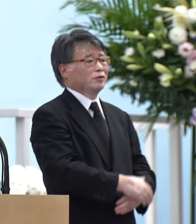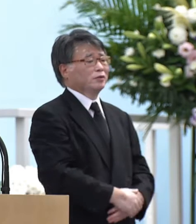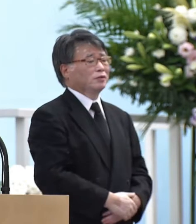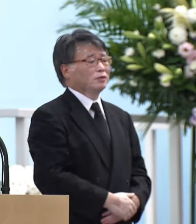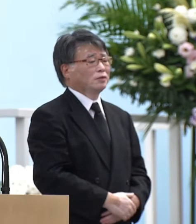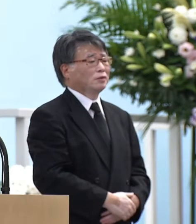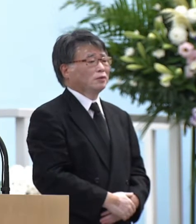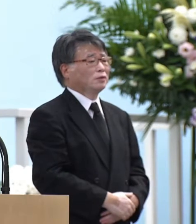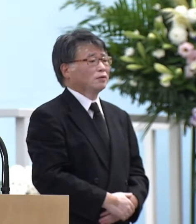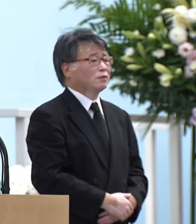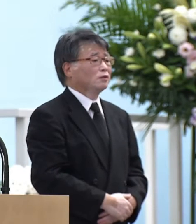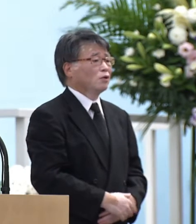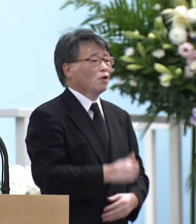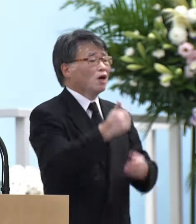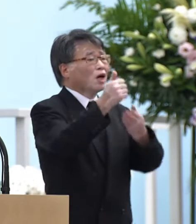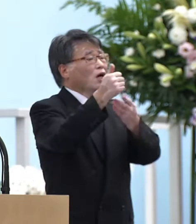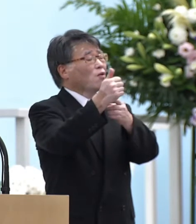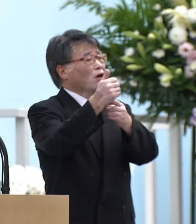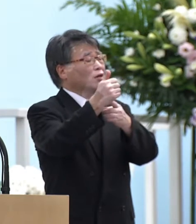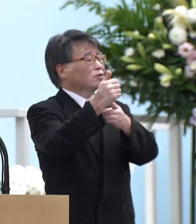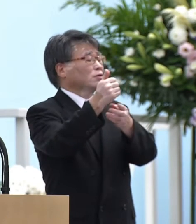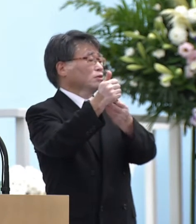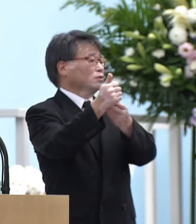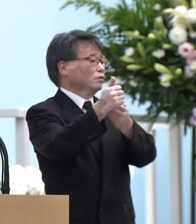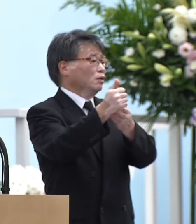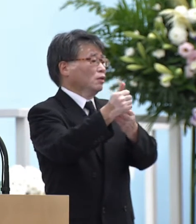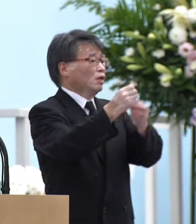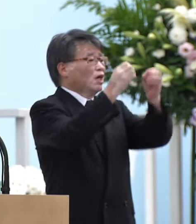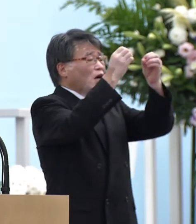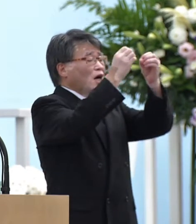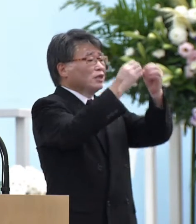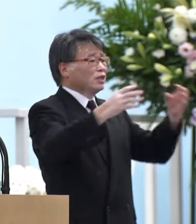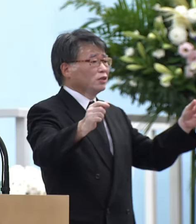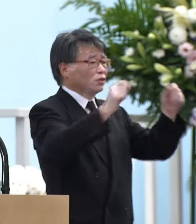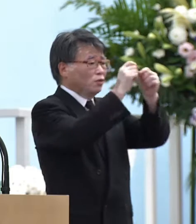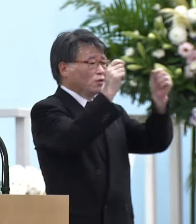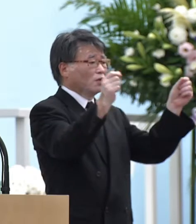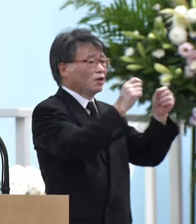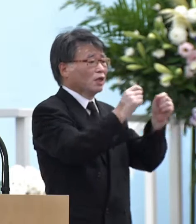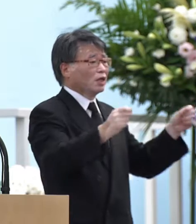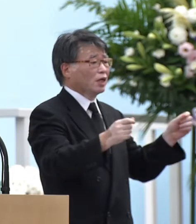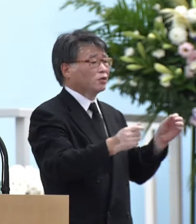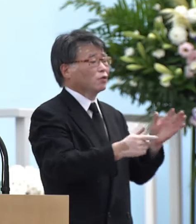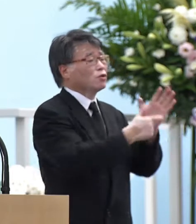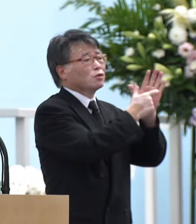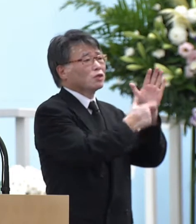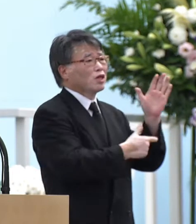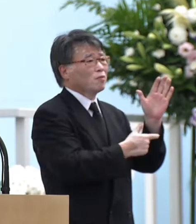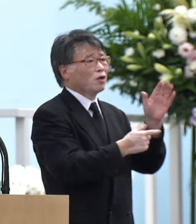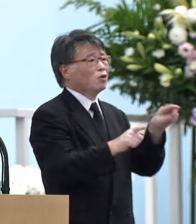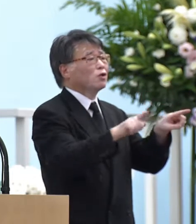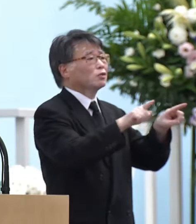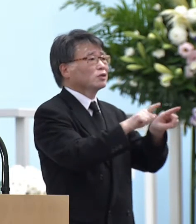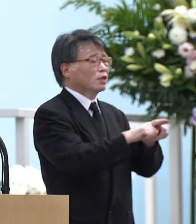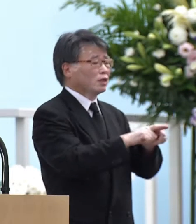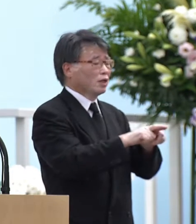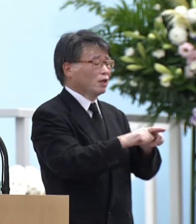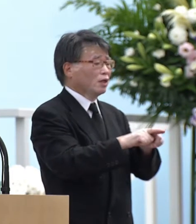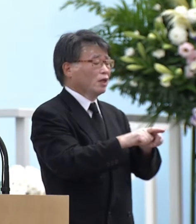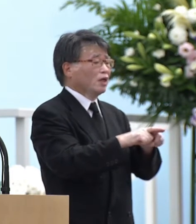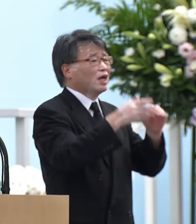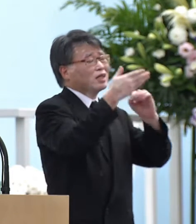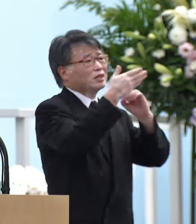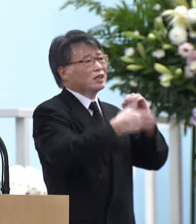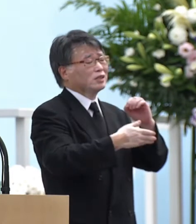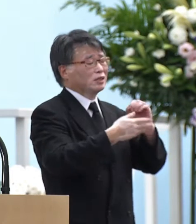to visit Nagasaki. The Pope issued his anti-war card with